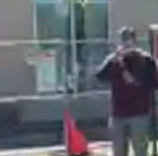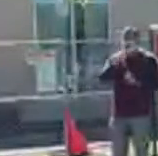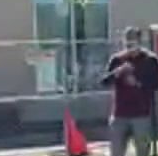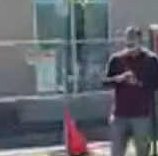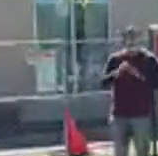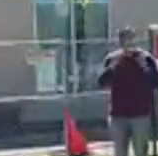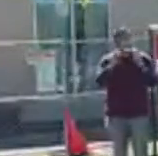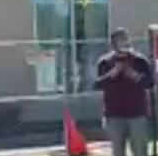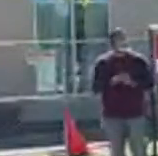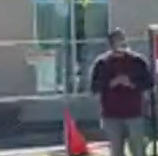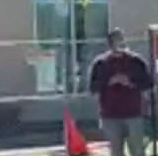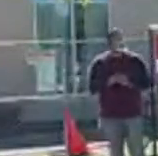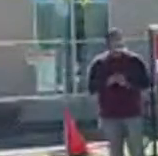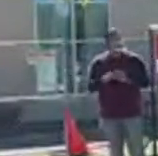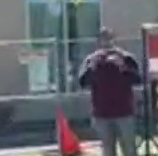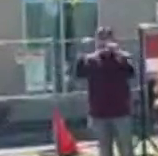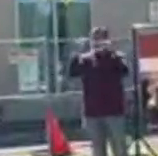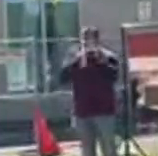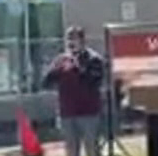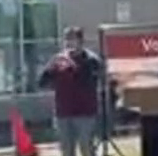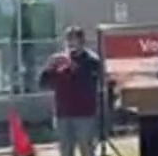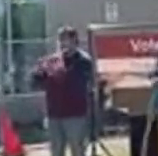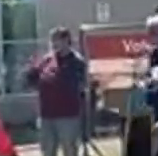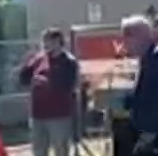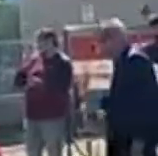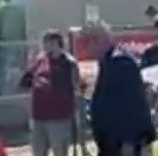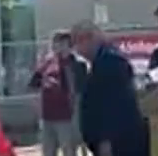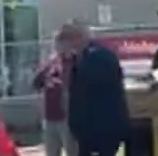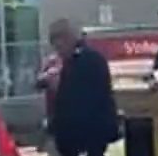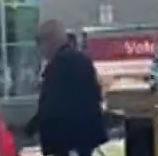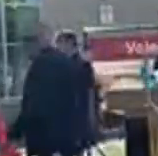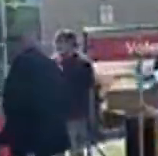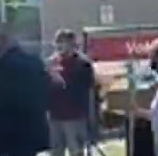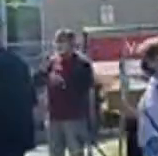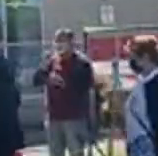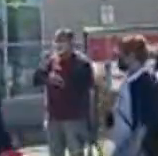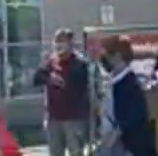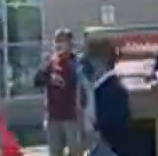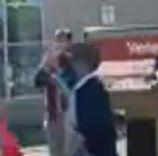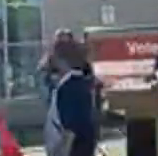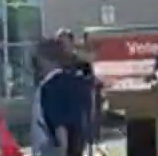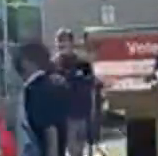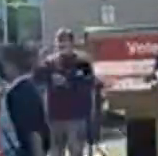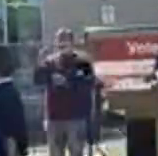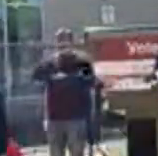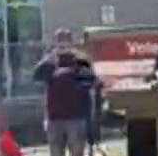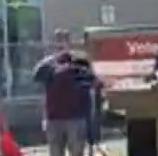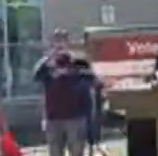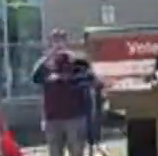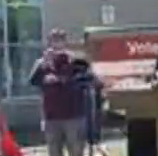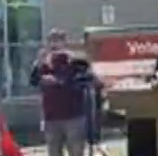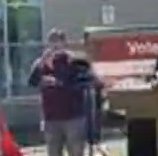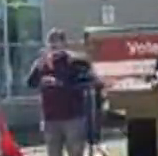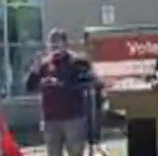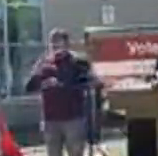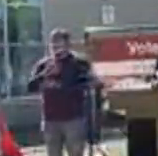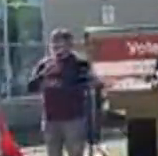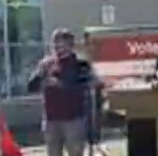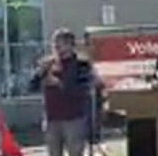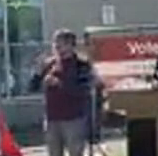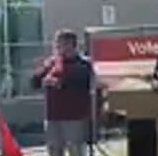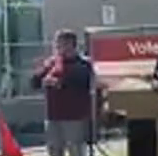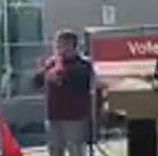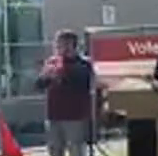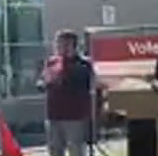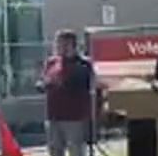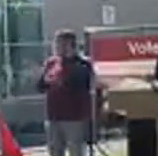Okay. Next group will be David Wood, Principal Wood, and our 3 students, Kareli, Martin,